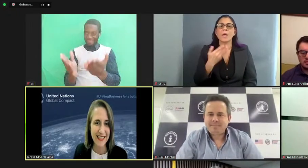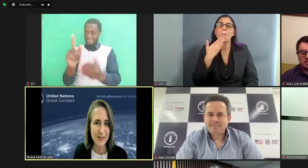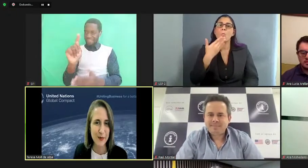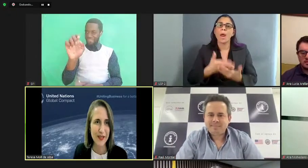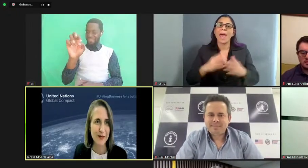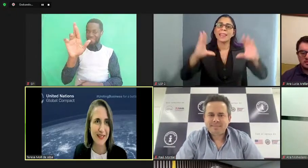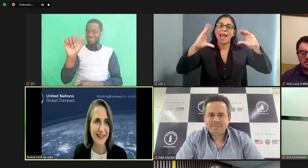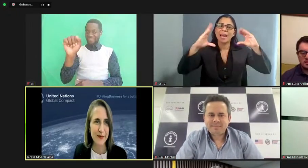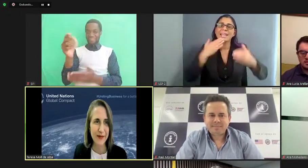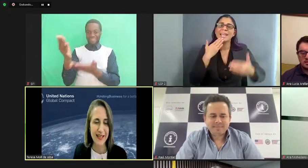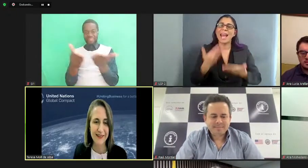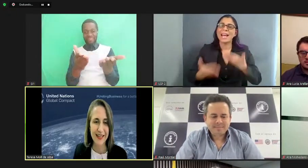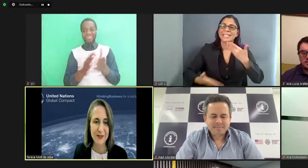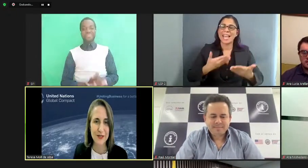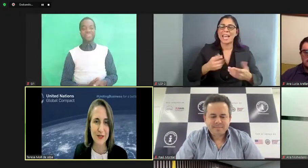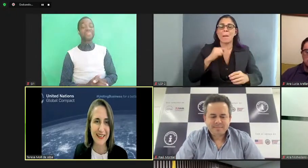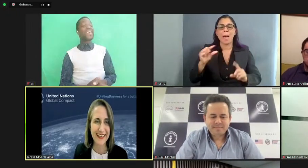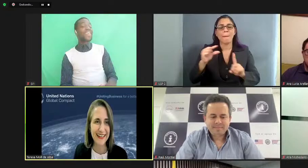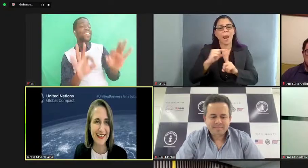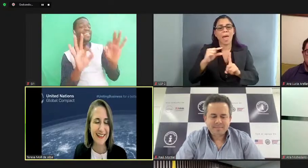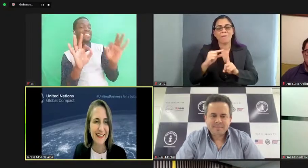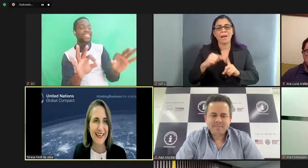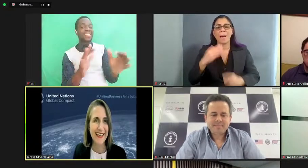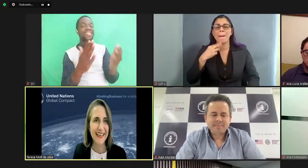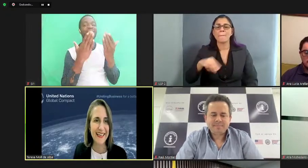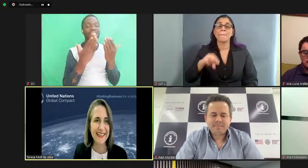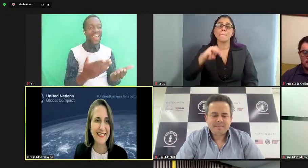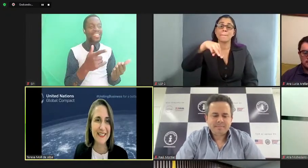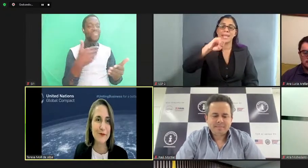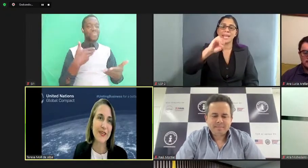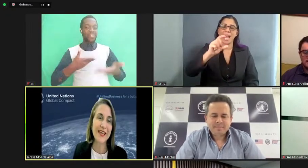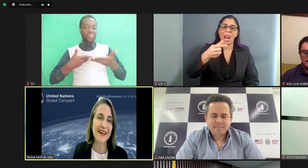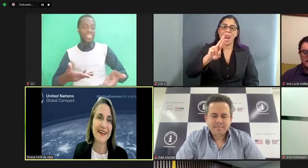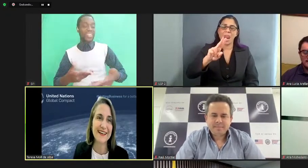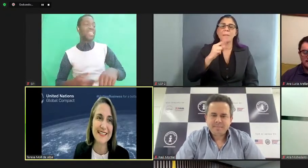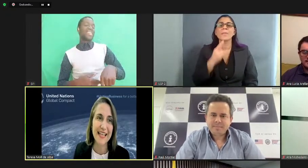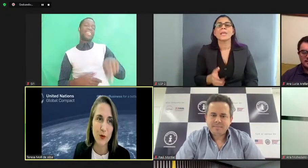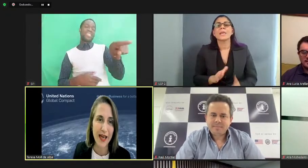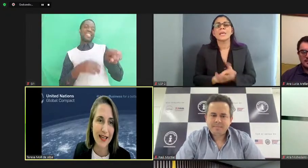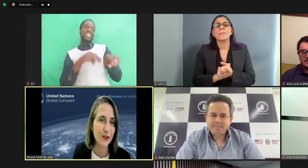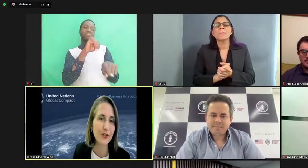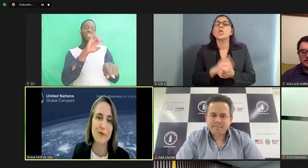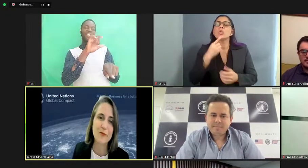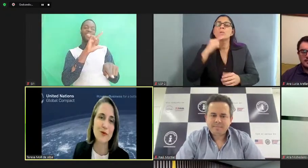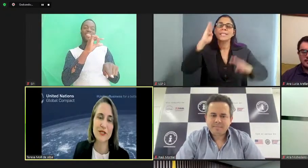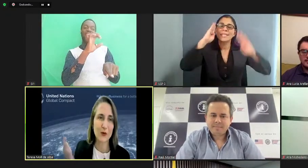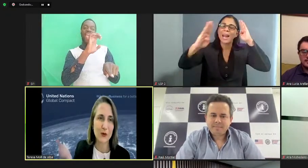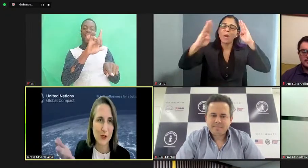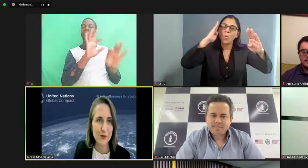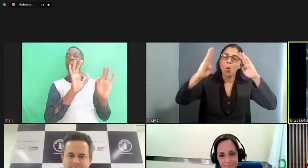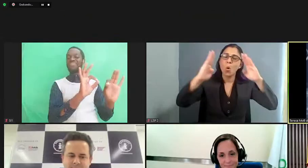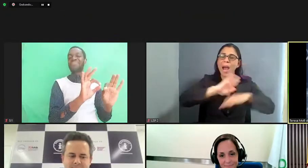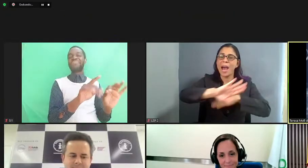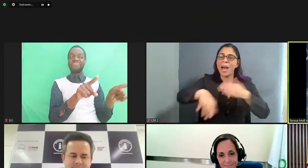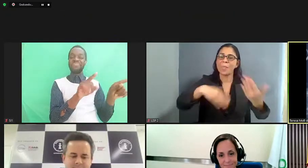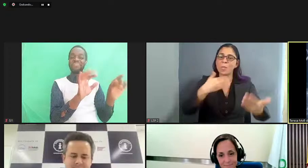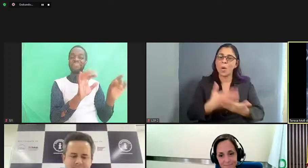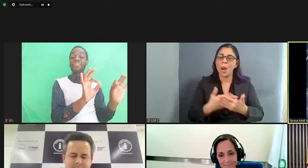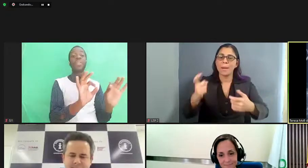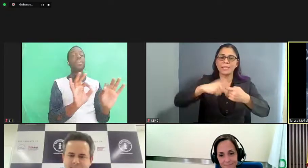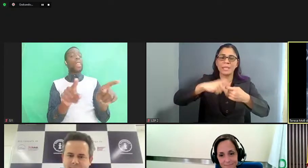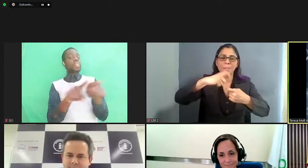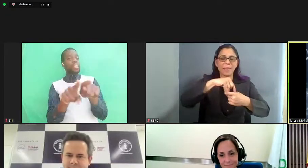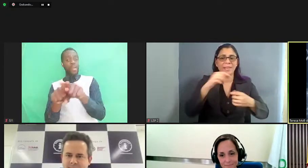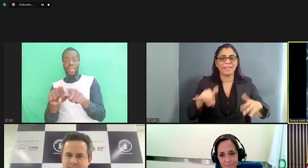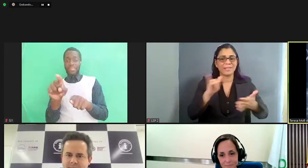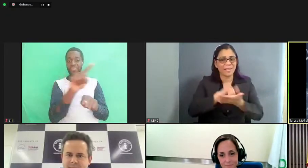is years hello thank you very much for giving me the floor jose miguel and i am going to greet all of